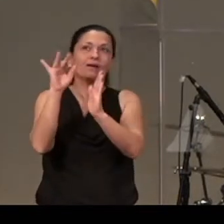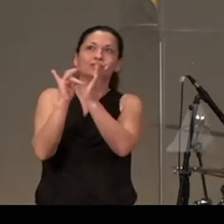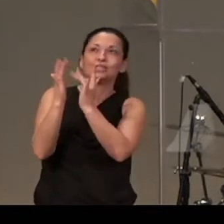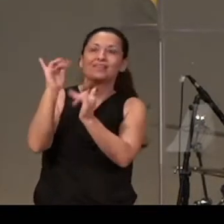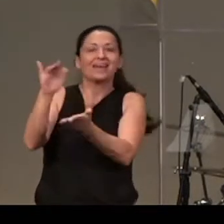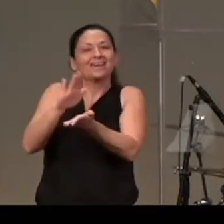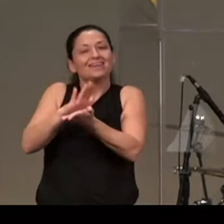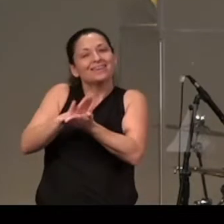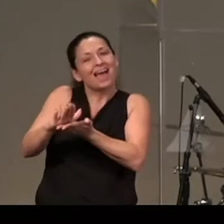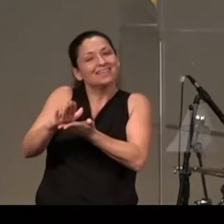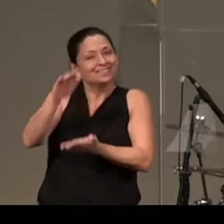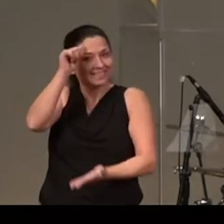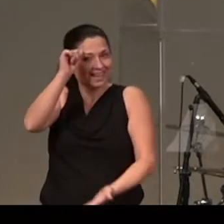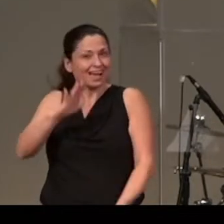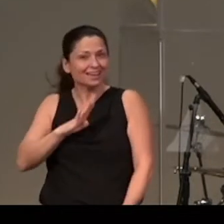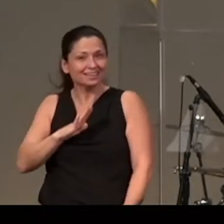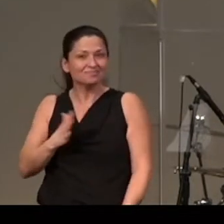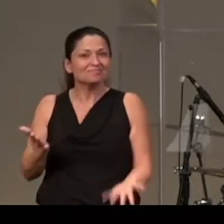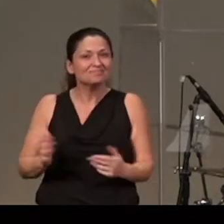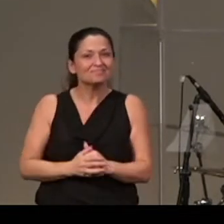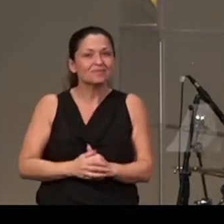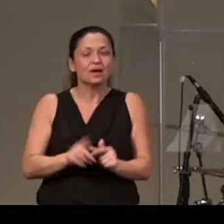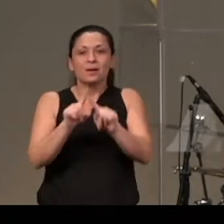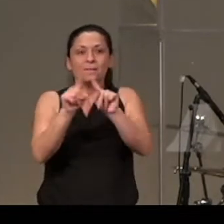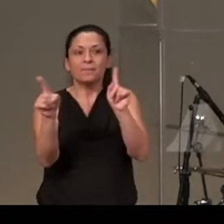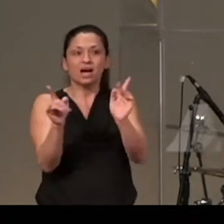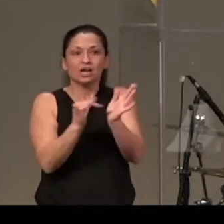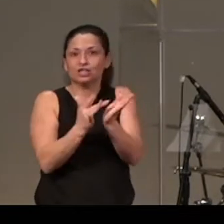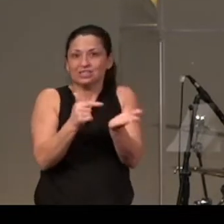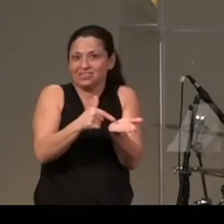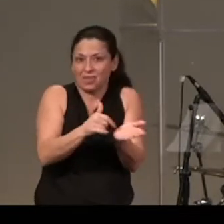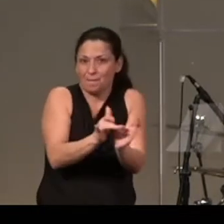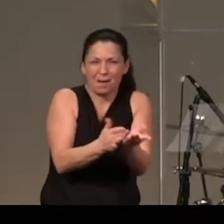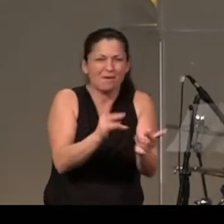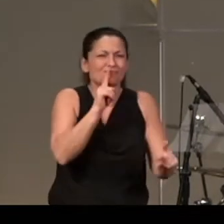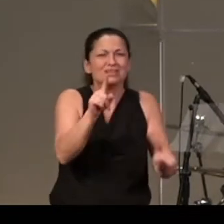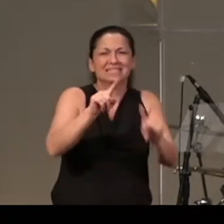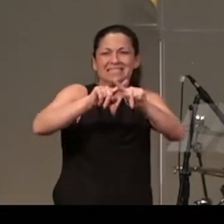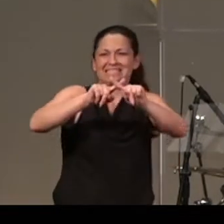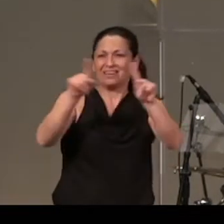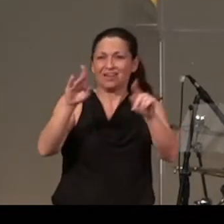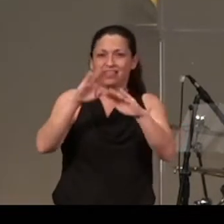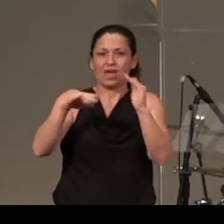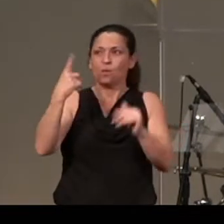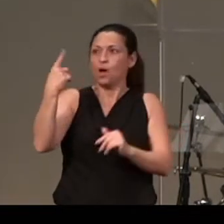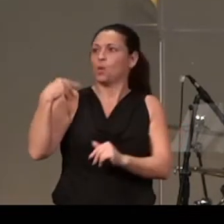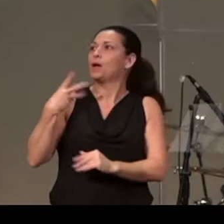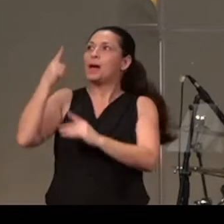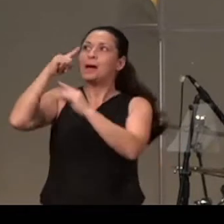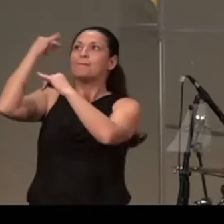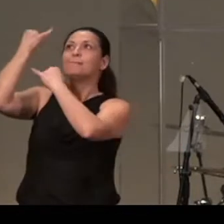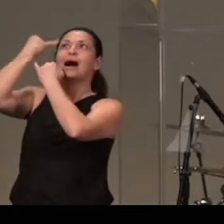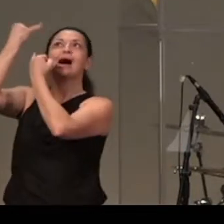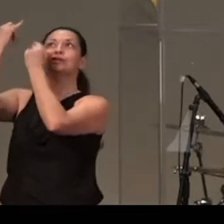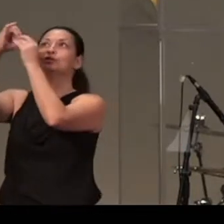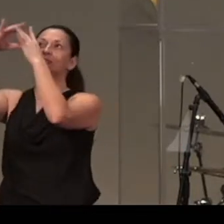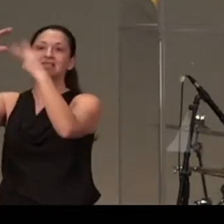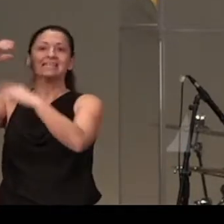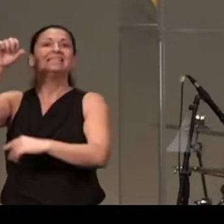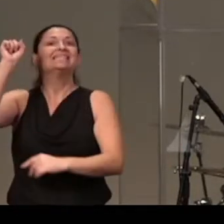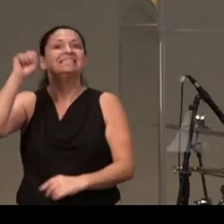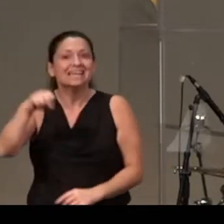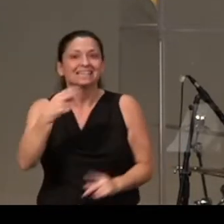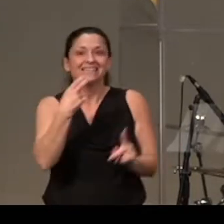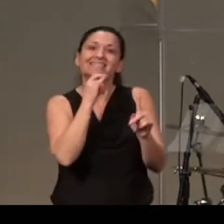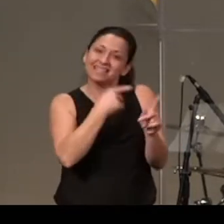guy. But the Jesus of the Bible is so different from the one we imagine. Yes, he's the Lamb of God, but he's also